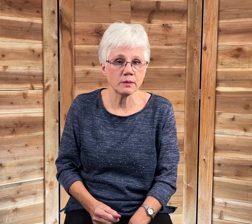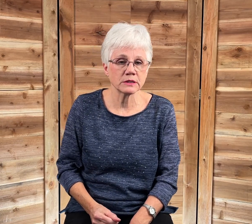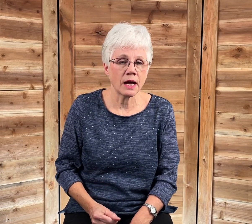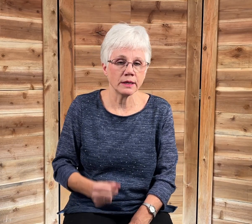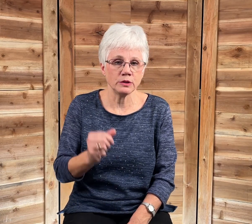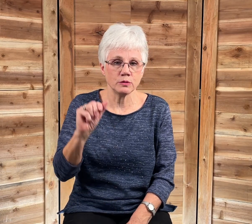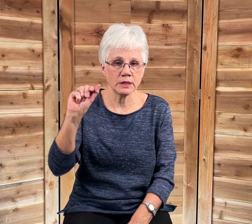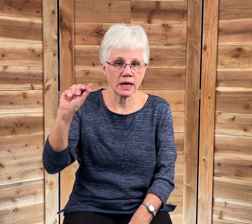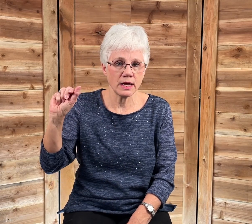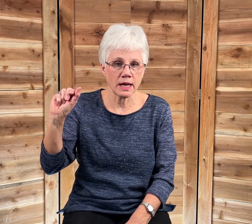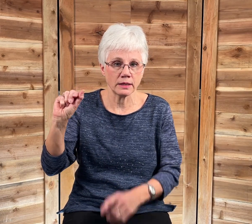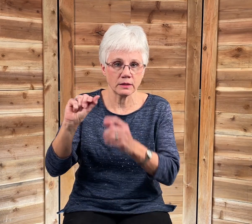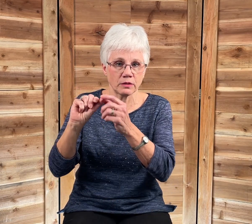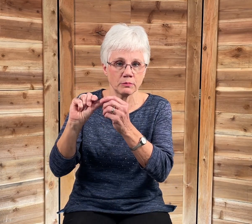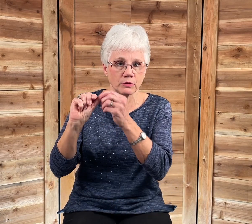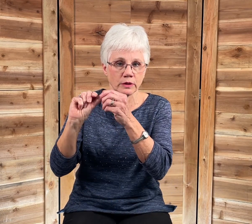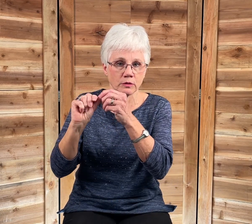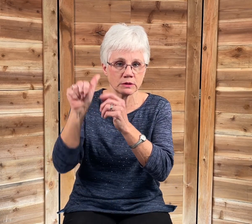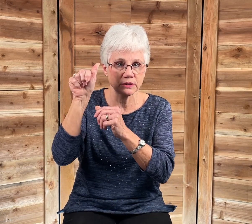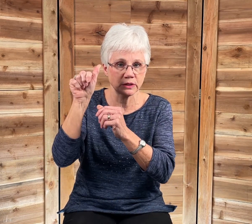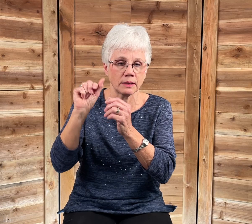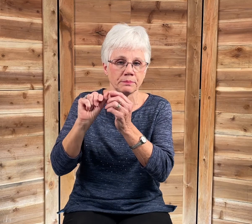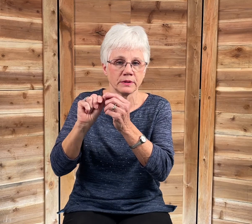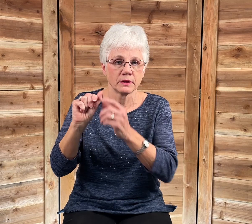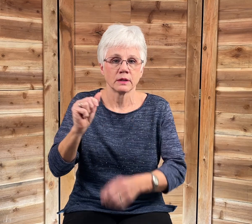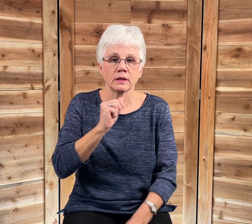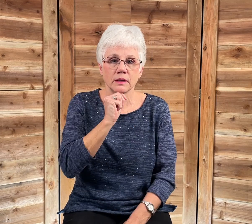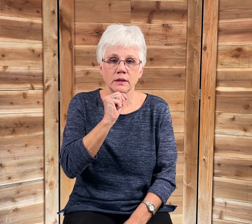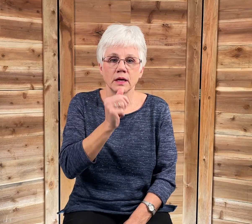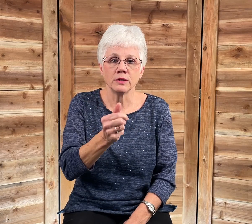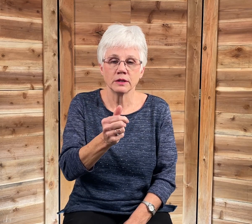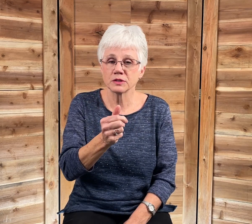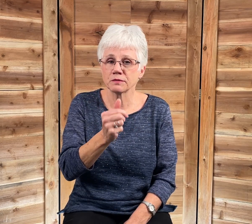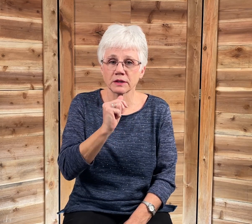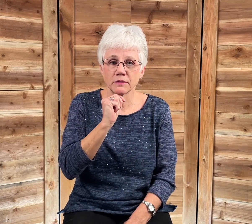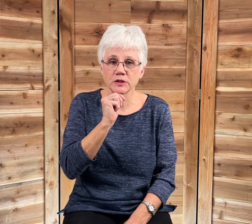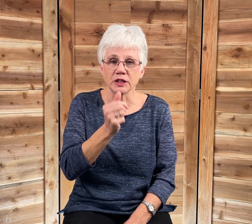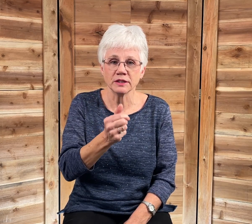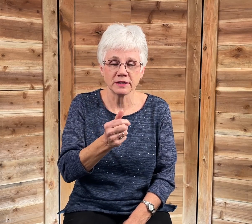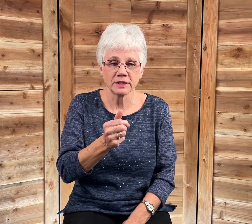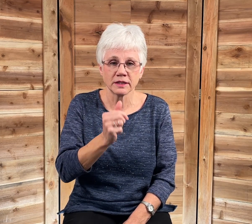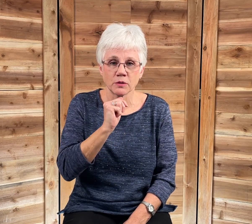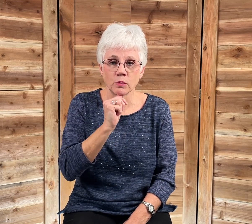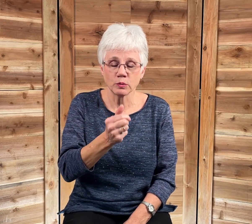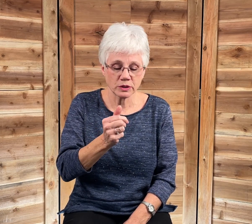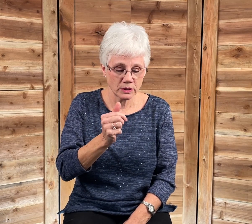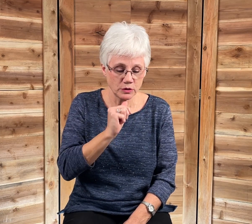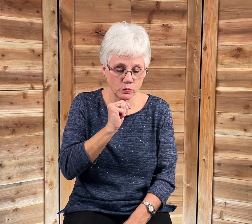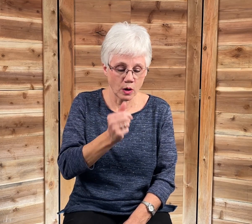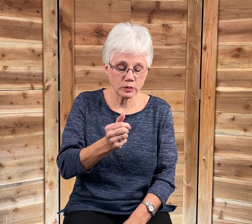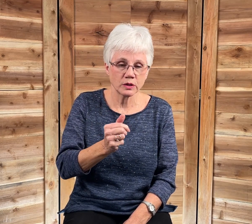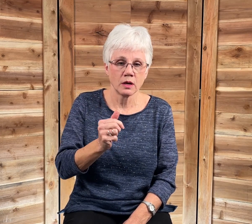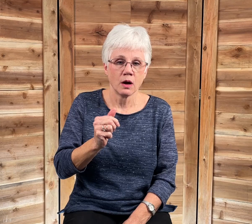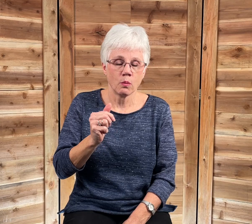are the same sign, and you use an A hand. The thumb's over here, it's not sticking up. And you just flick it off your chin. Won't,